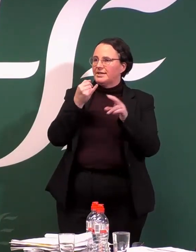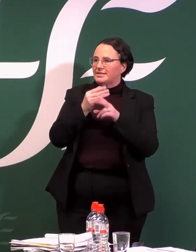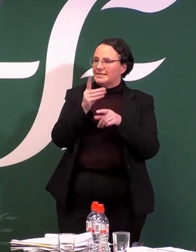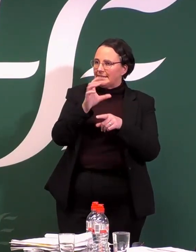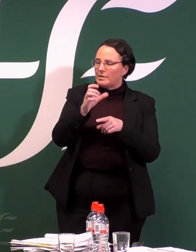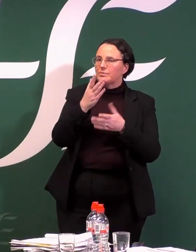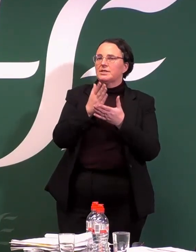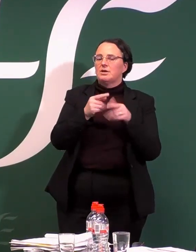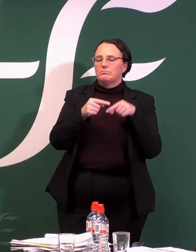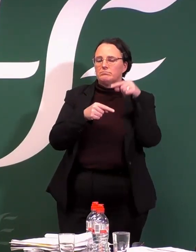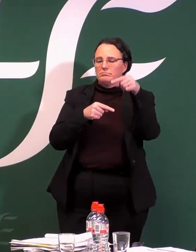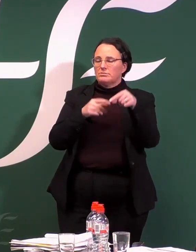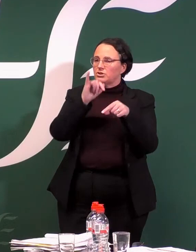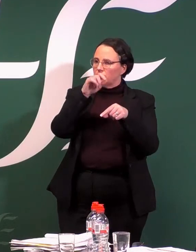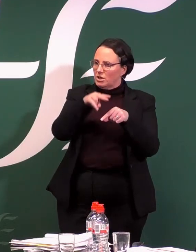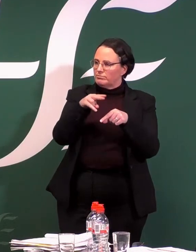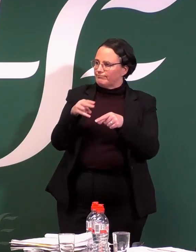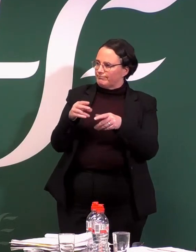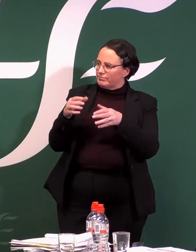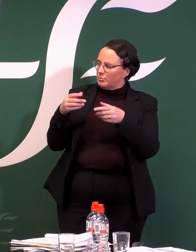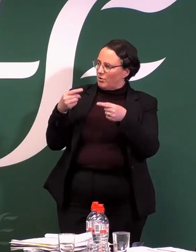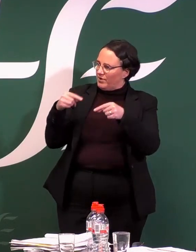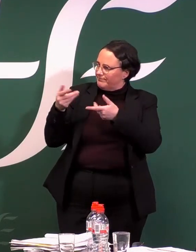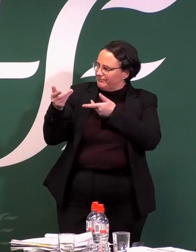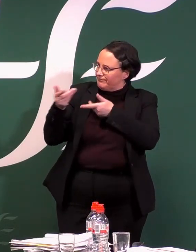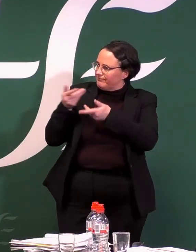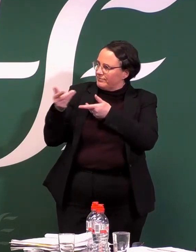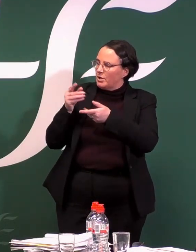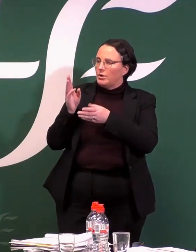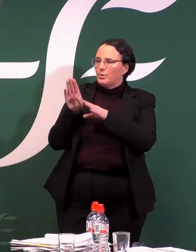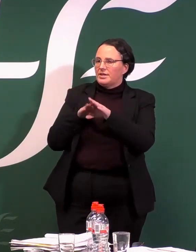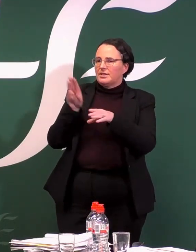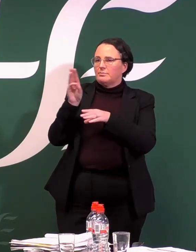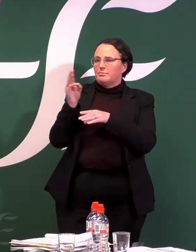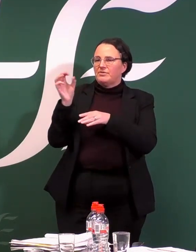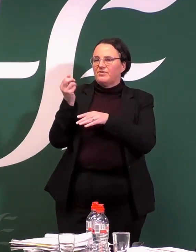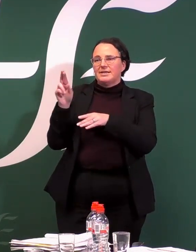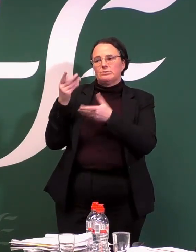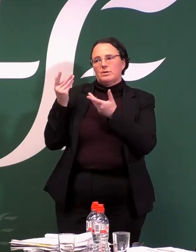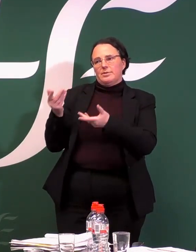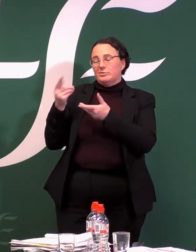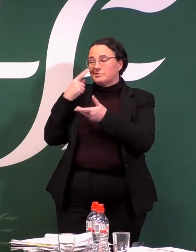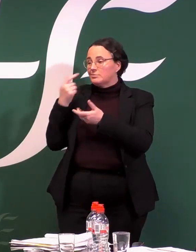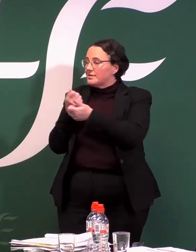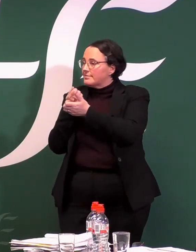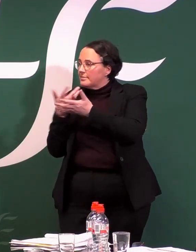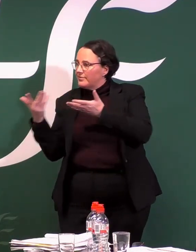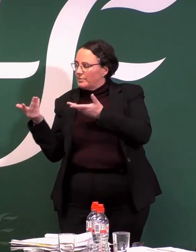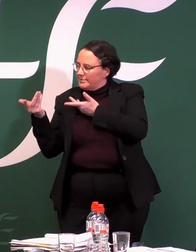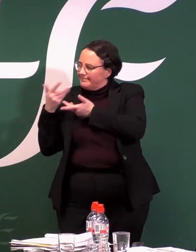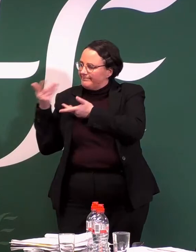some in January. And we're finalising those sort of dates with Pfizer at the moment in terms of the exact availability.